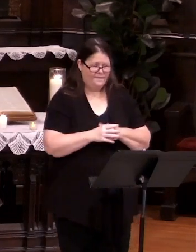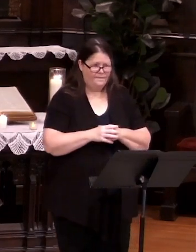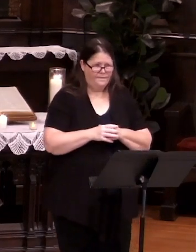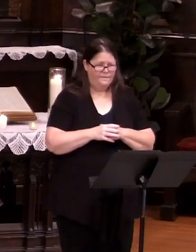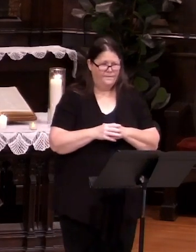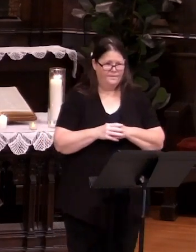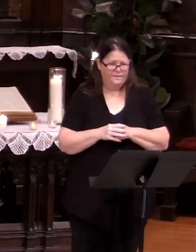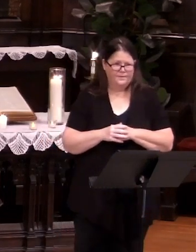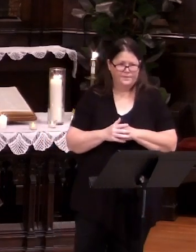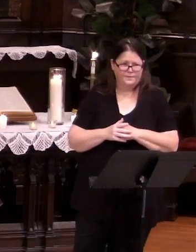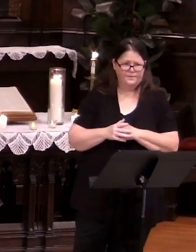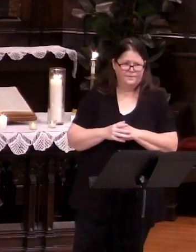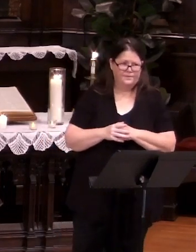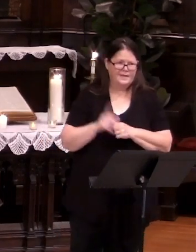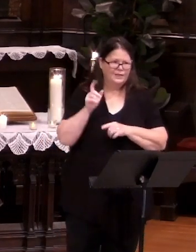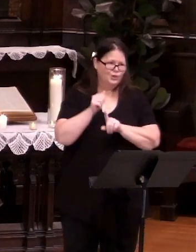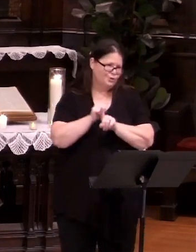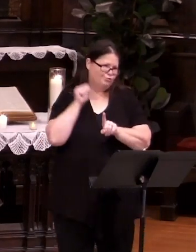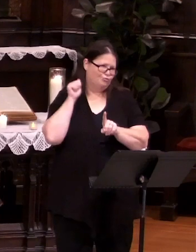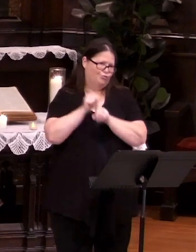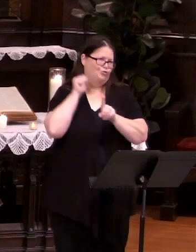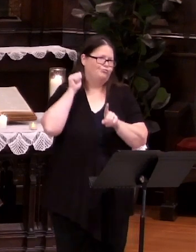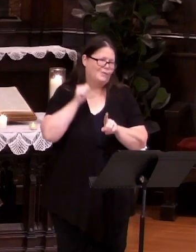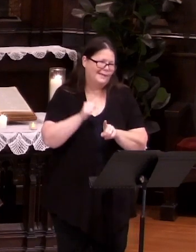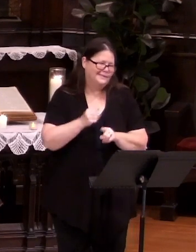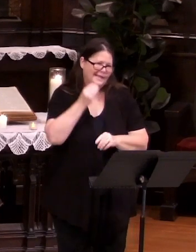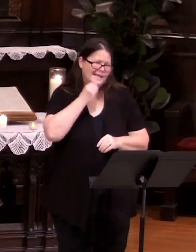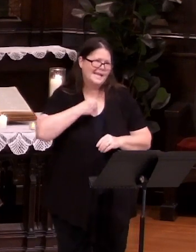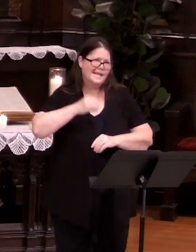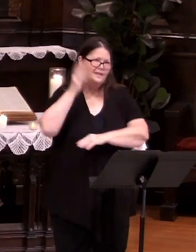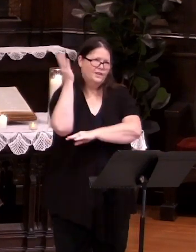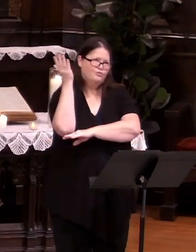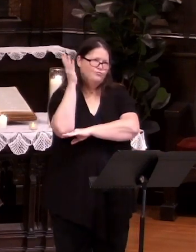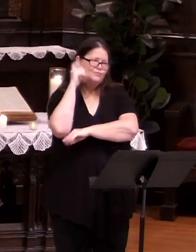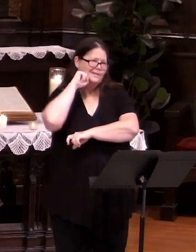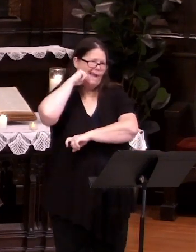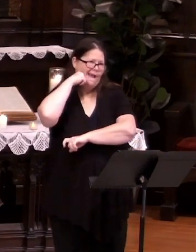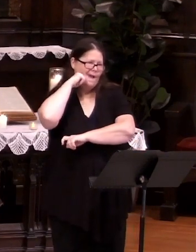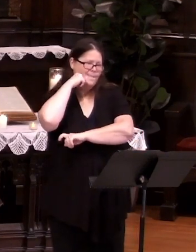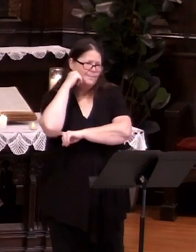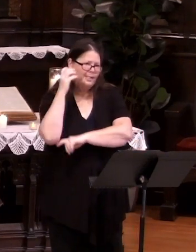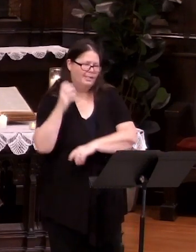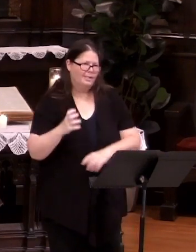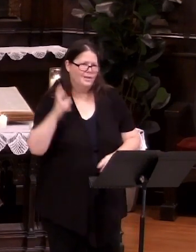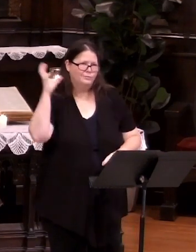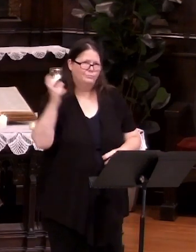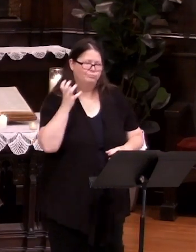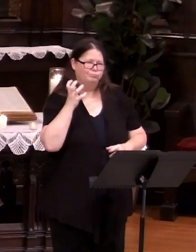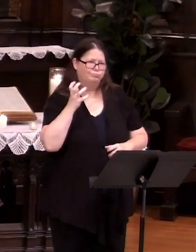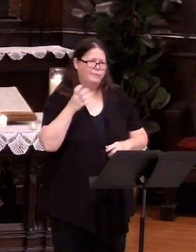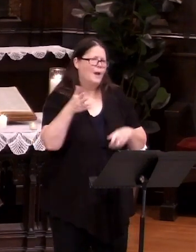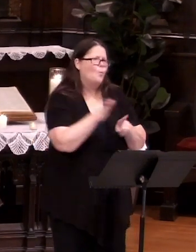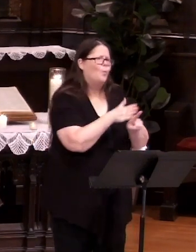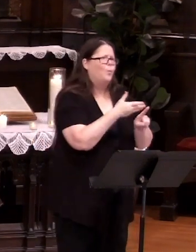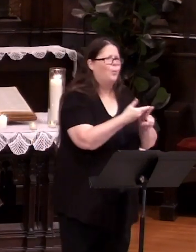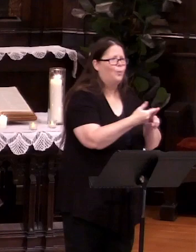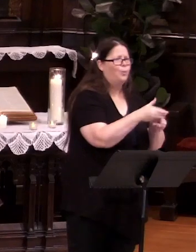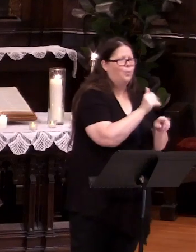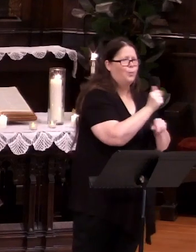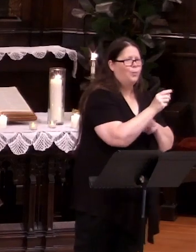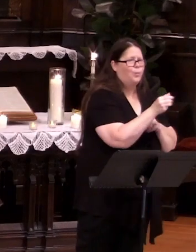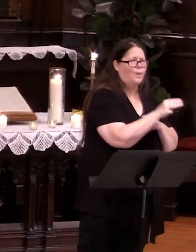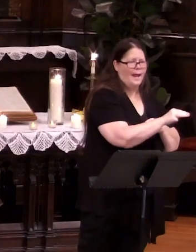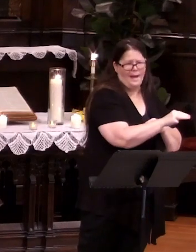was seduced into eating from the tree of knowledge and then coerced Adam into taking a